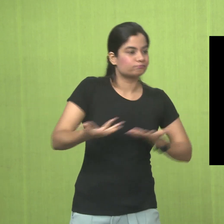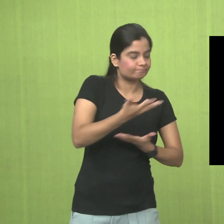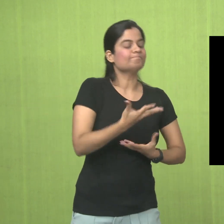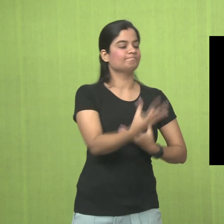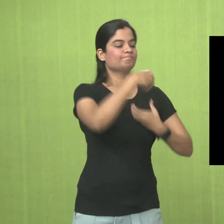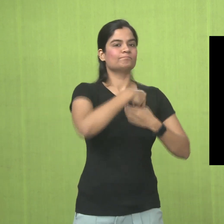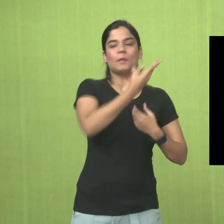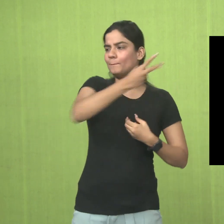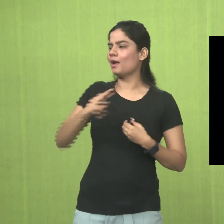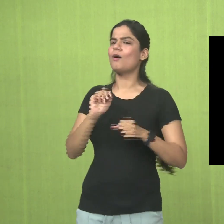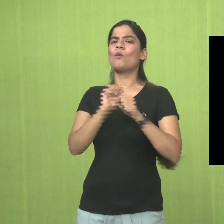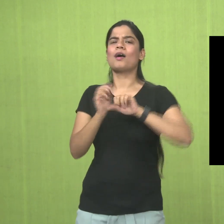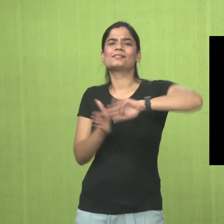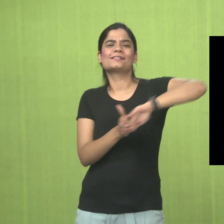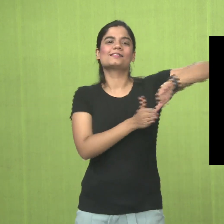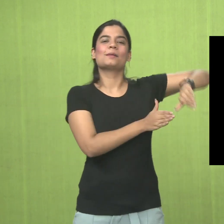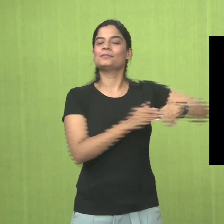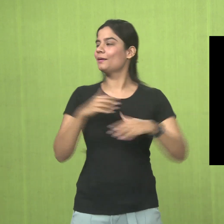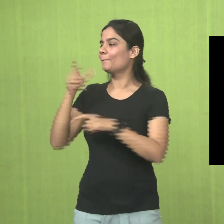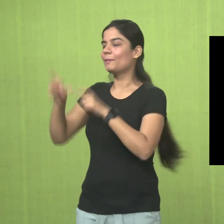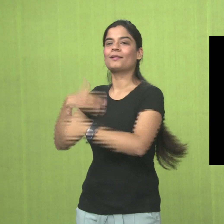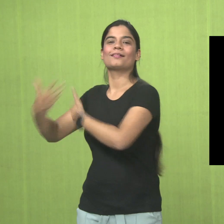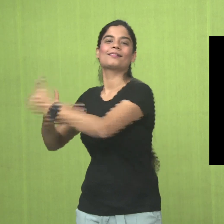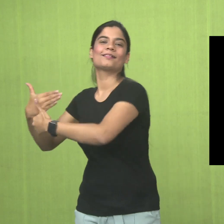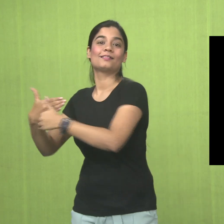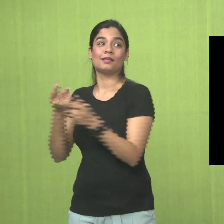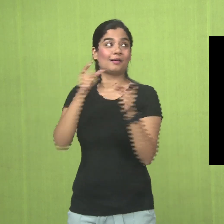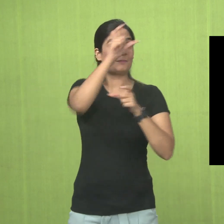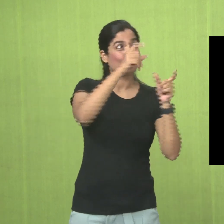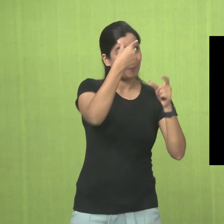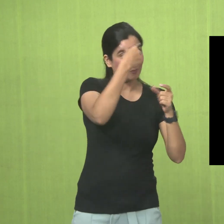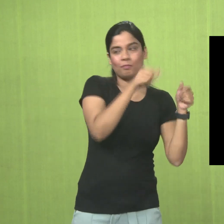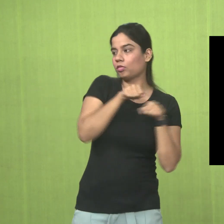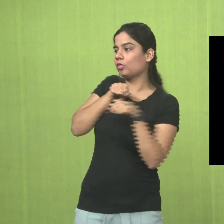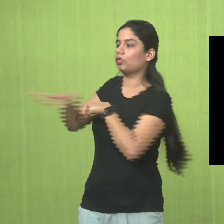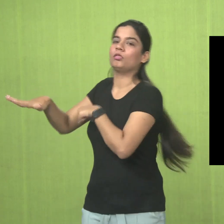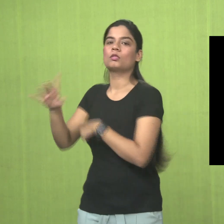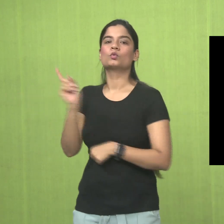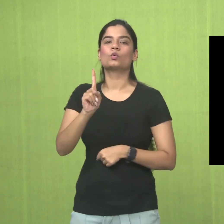All the workers at workplace are supposed to be confidential. Personal and professional life needs to be separate.